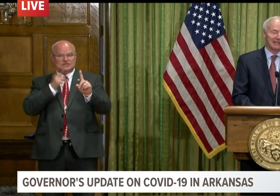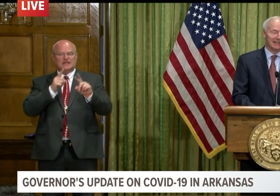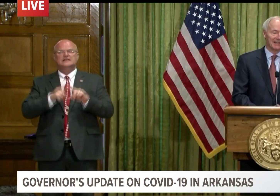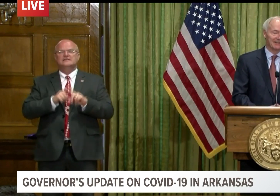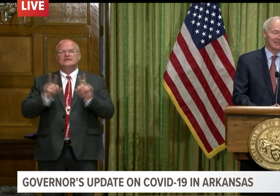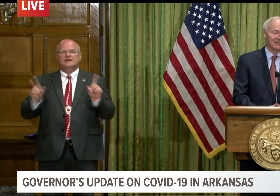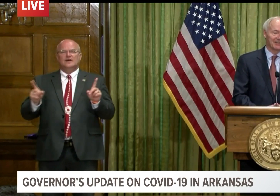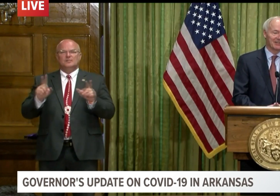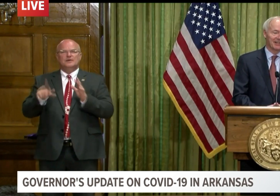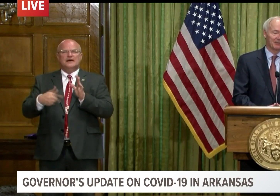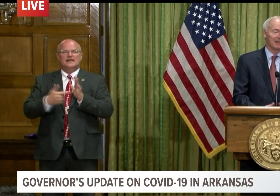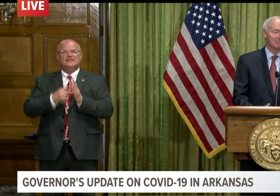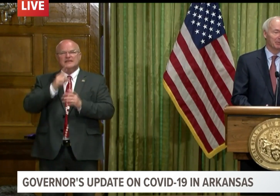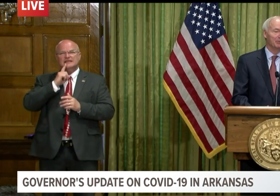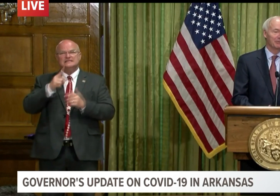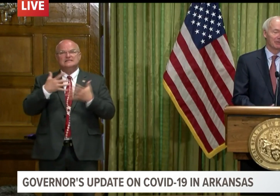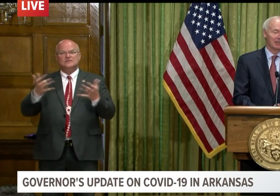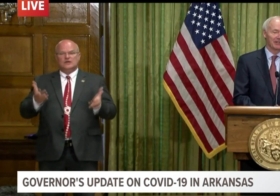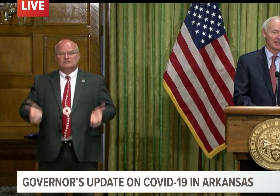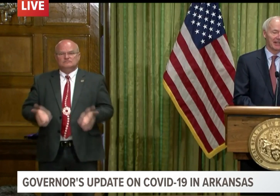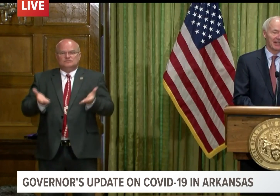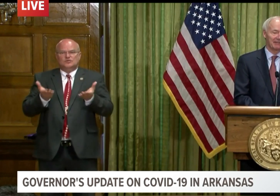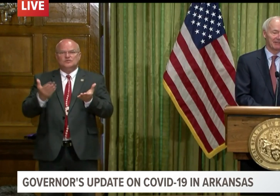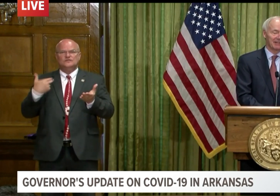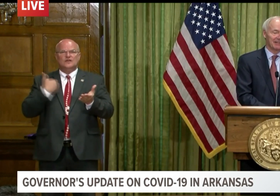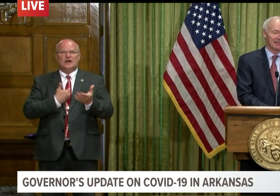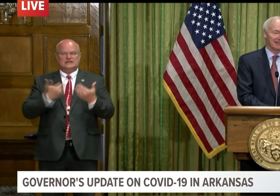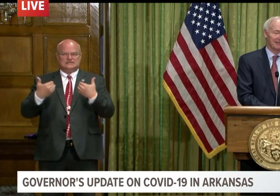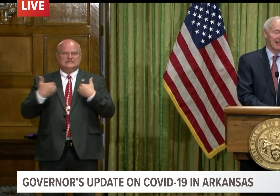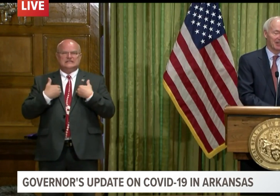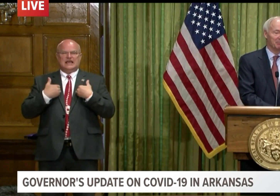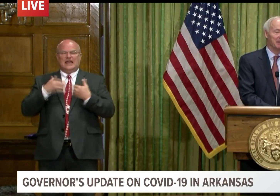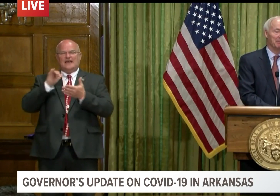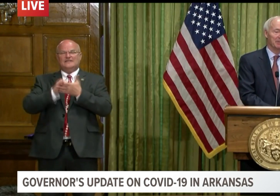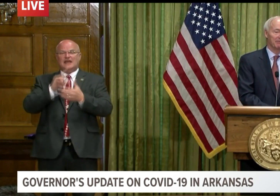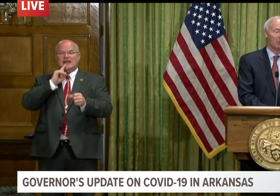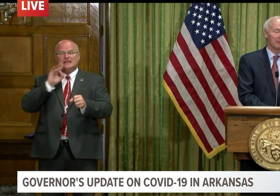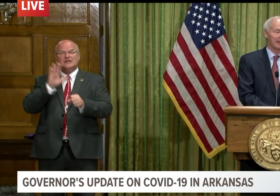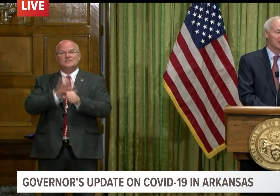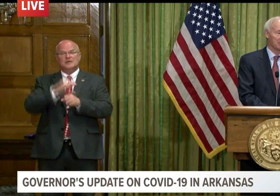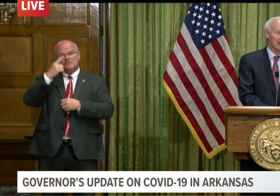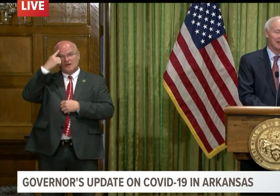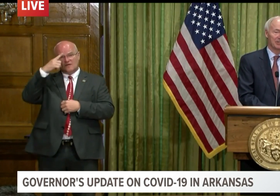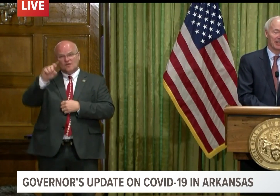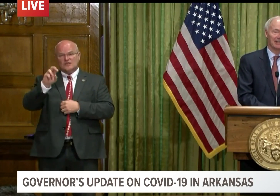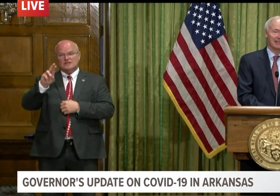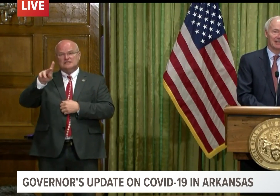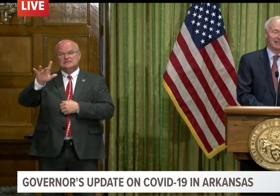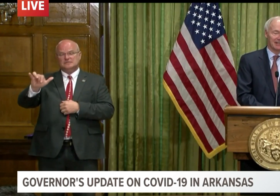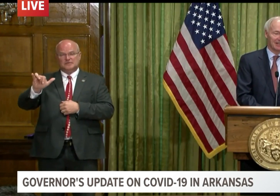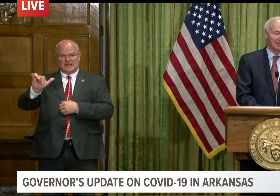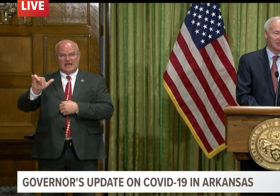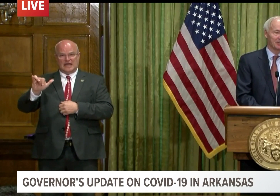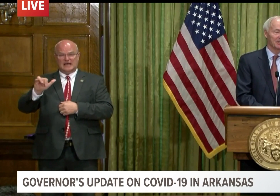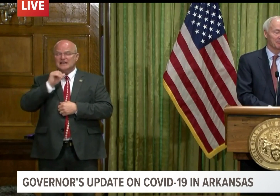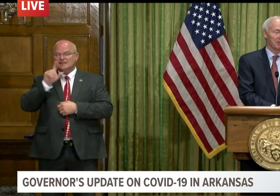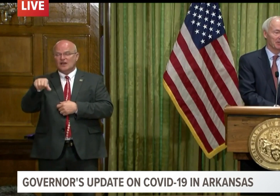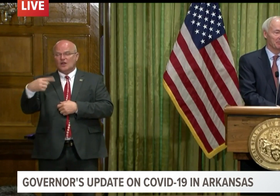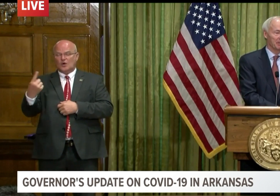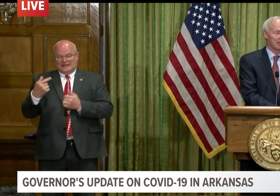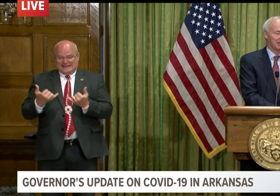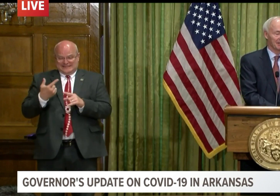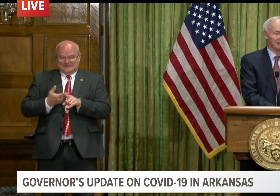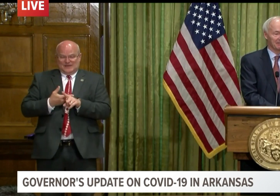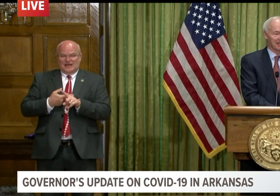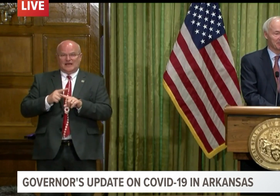But this is a great boost for us to have that commitment for that supply chain, not just this